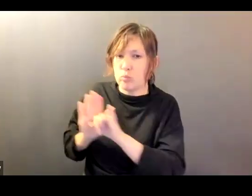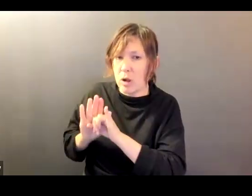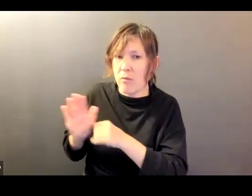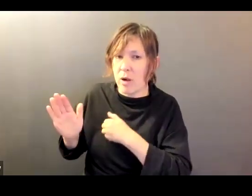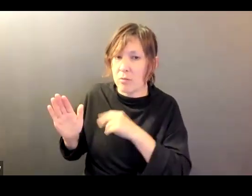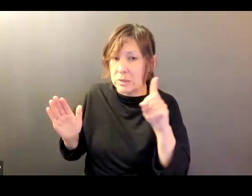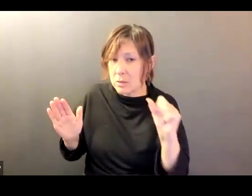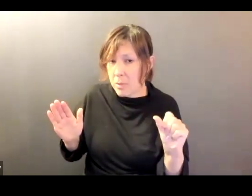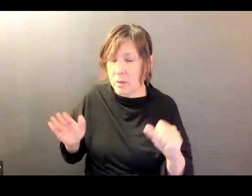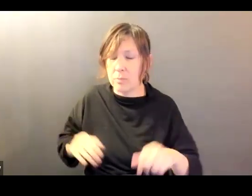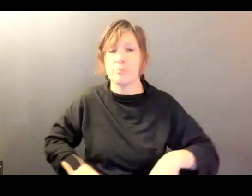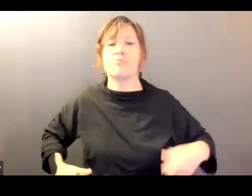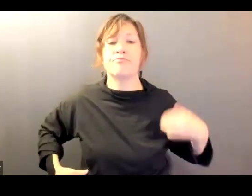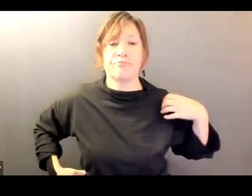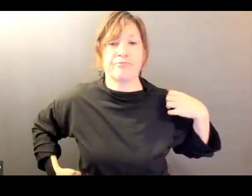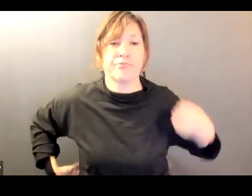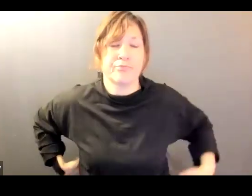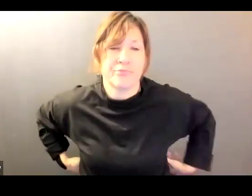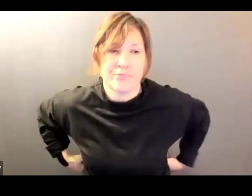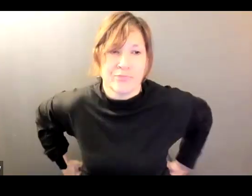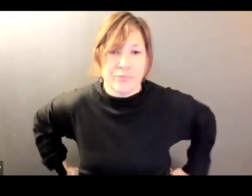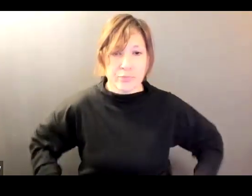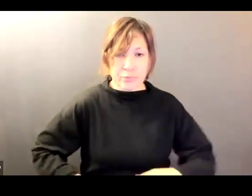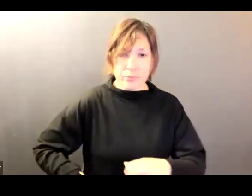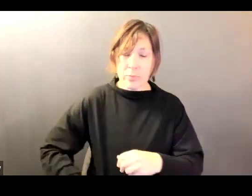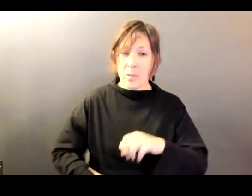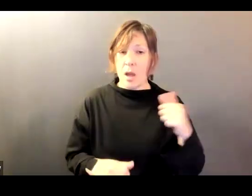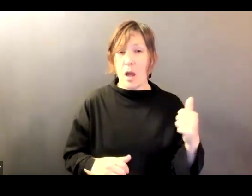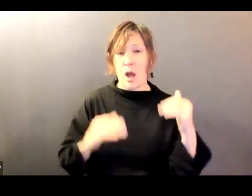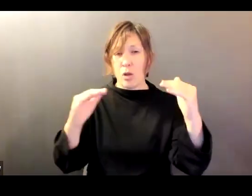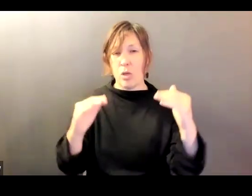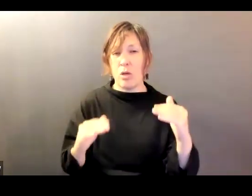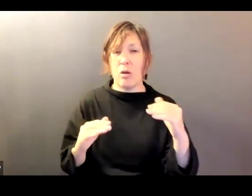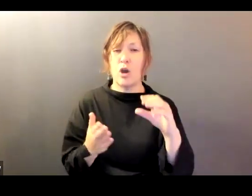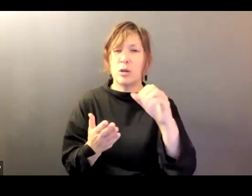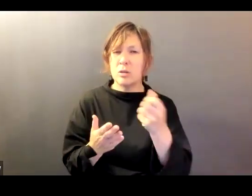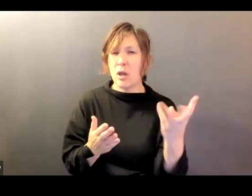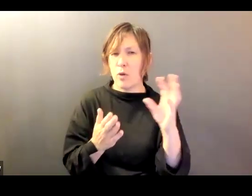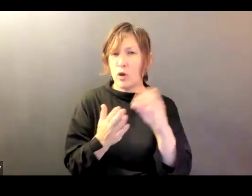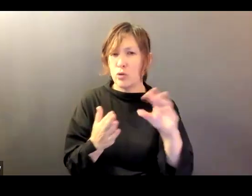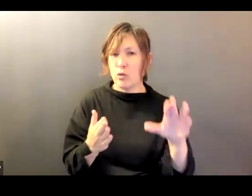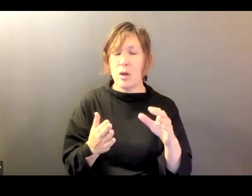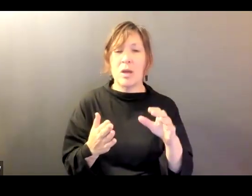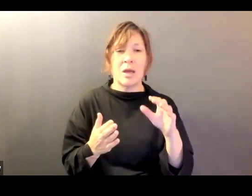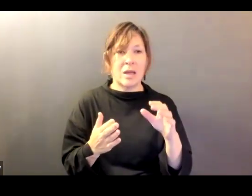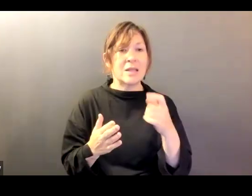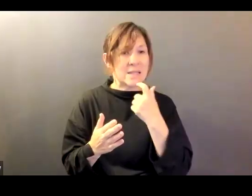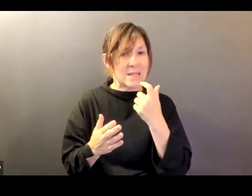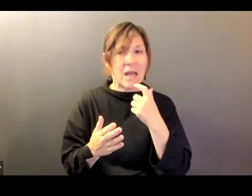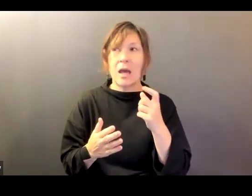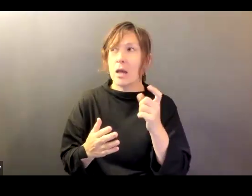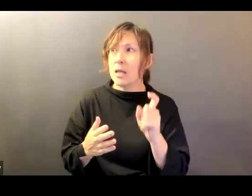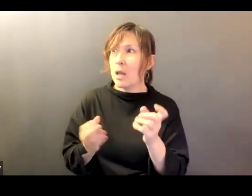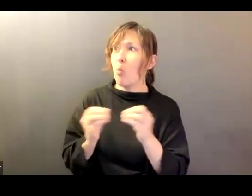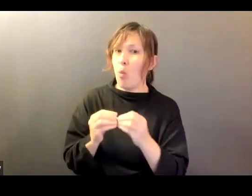the fact that we've also had several students that have needed services that have autism disabilities. We're